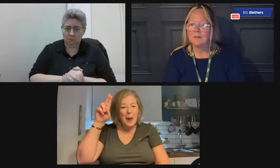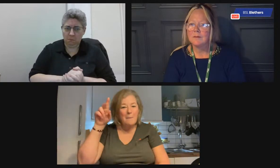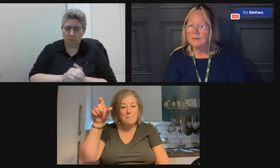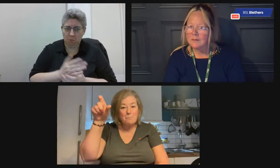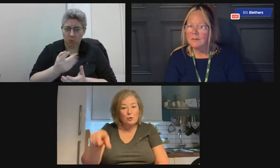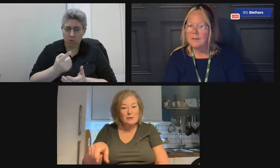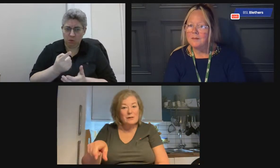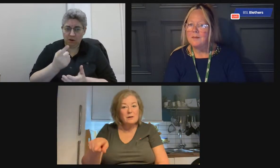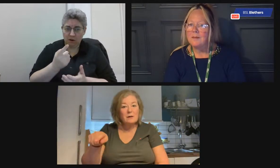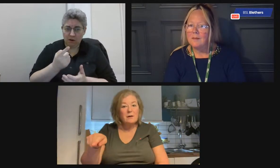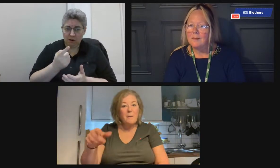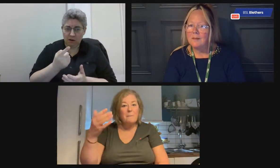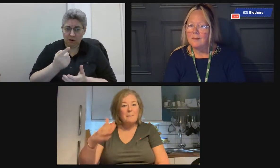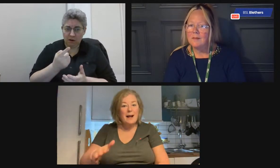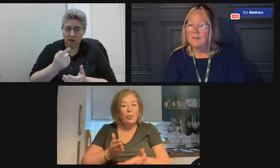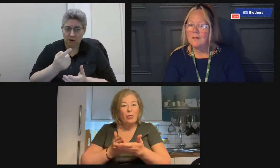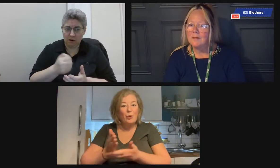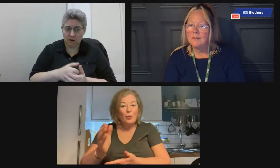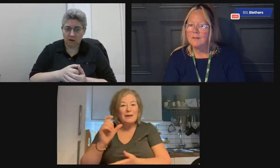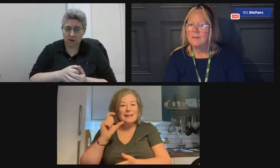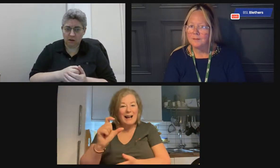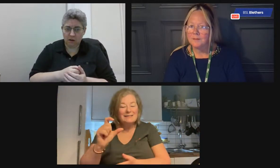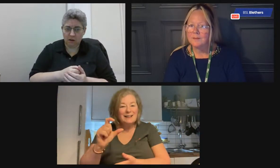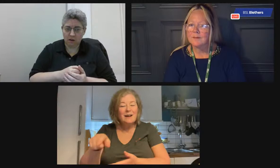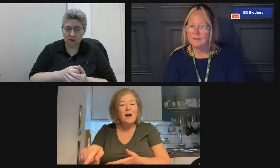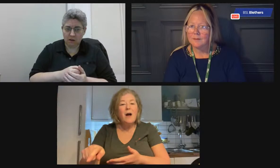What's the difference between them? Ah,